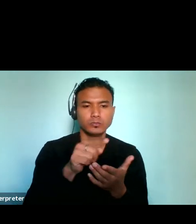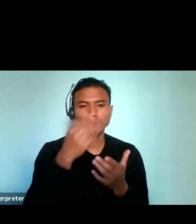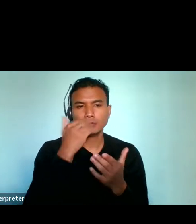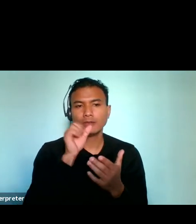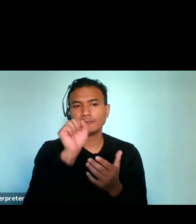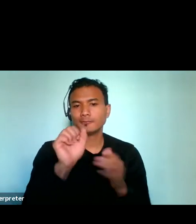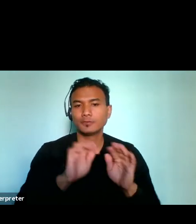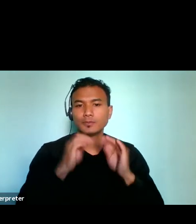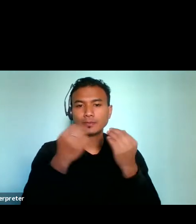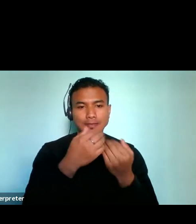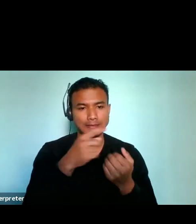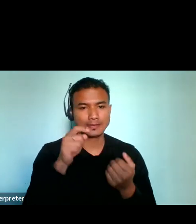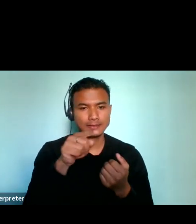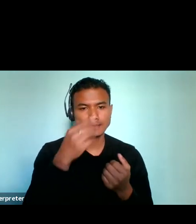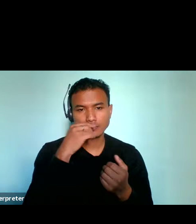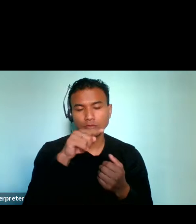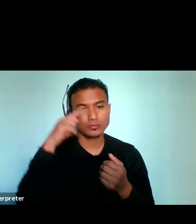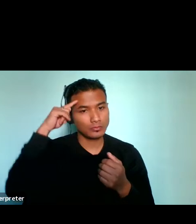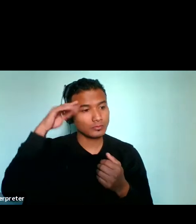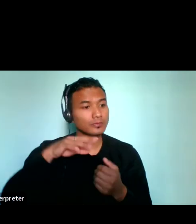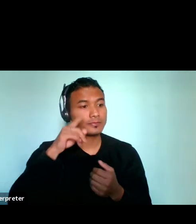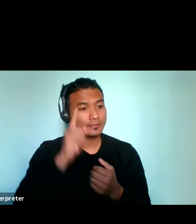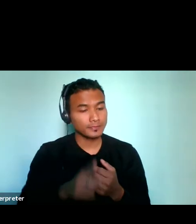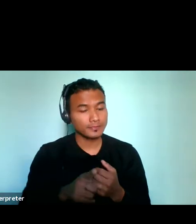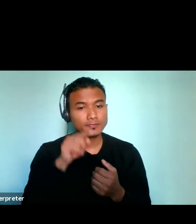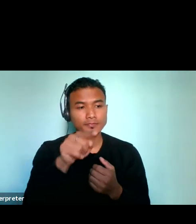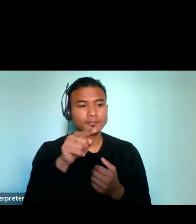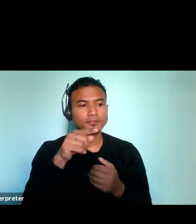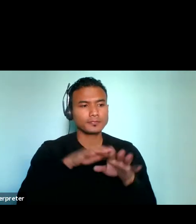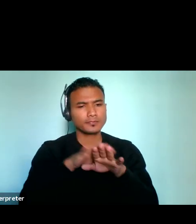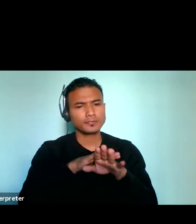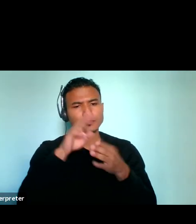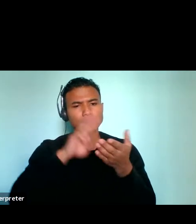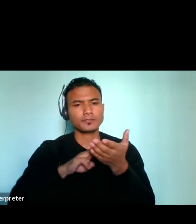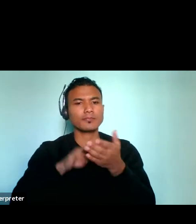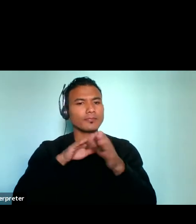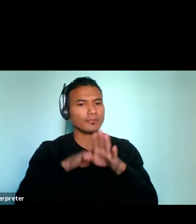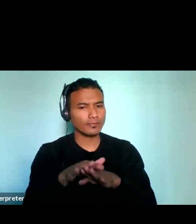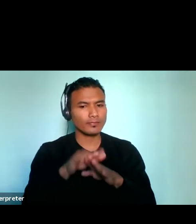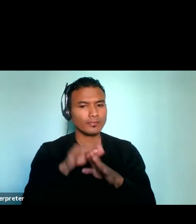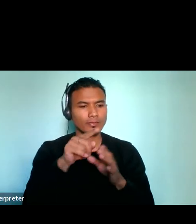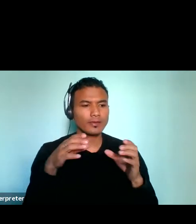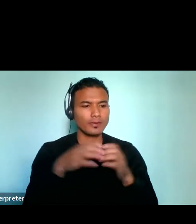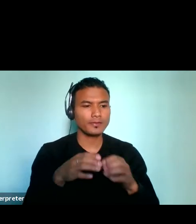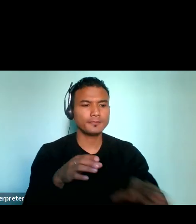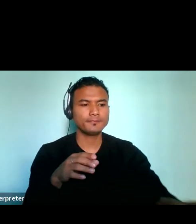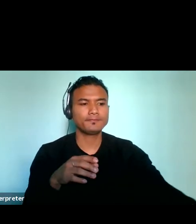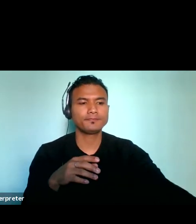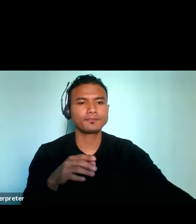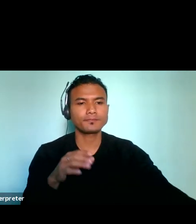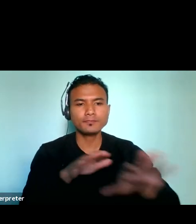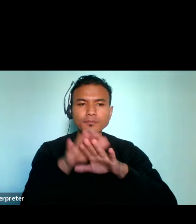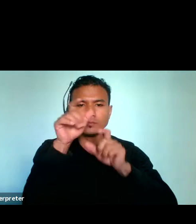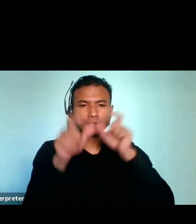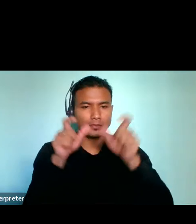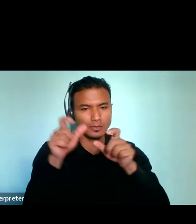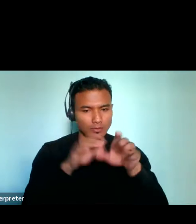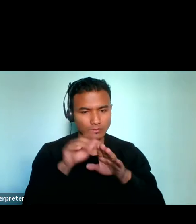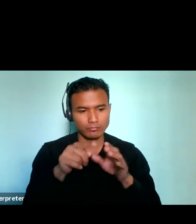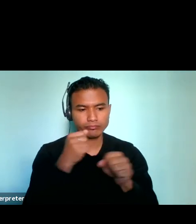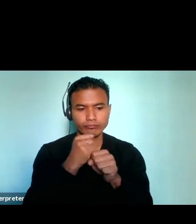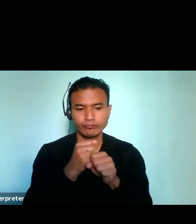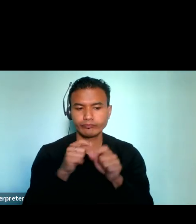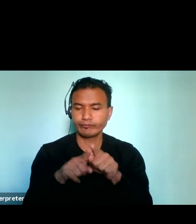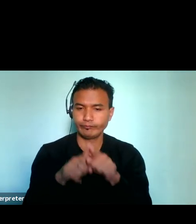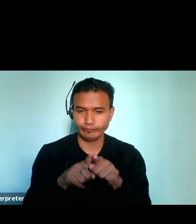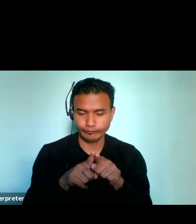community. You know, these are the stories that so many of our members have, and that so many people that we work alongside can